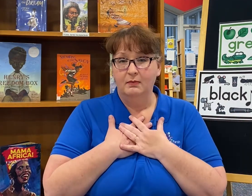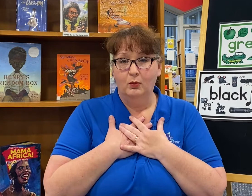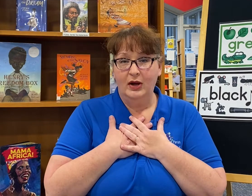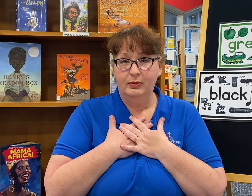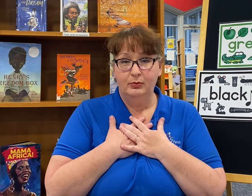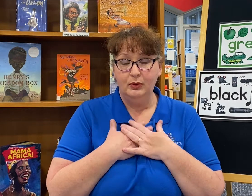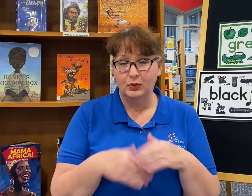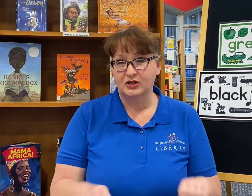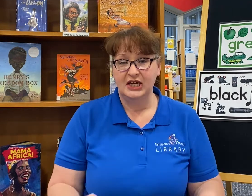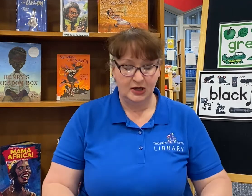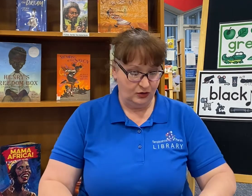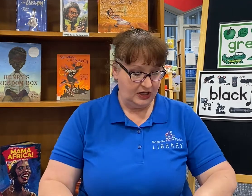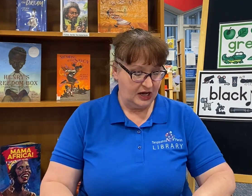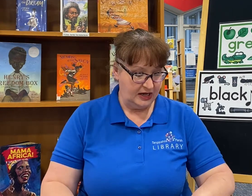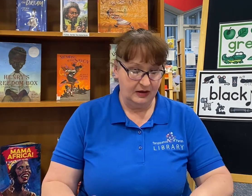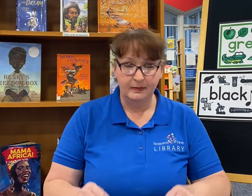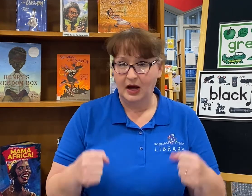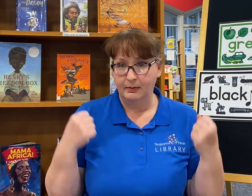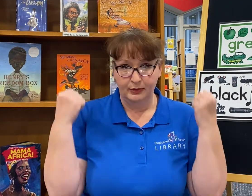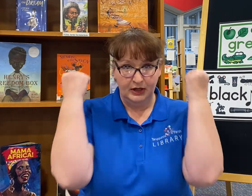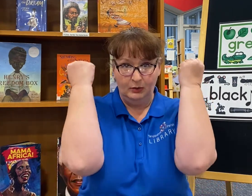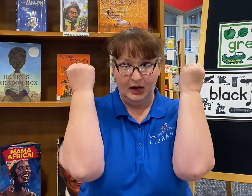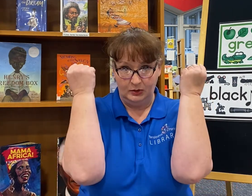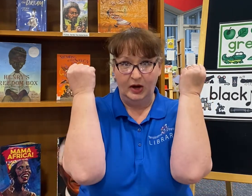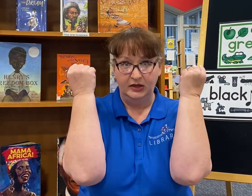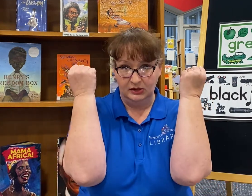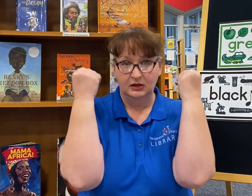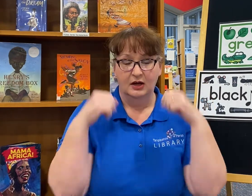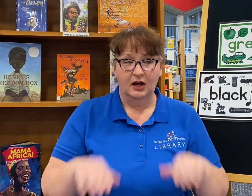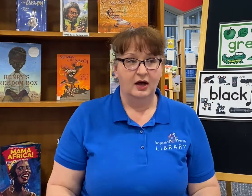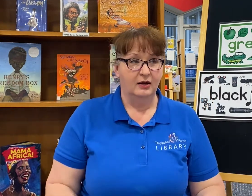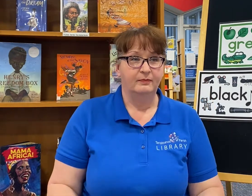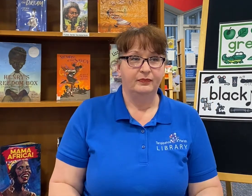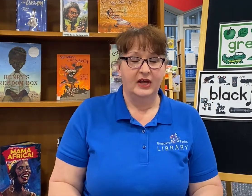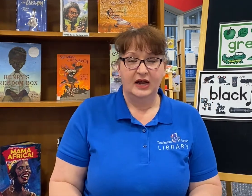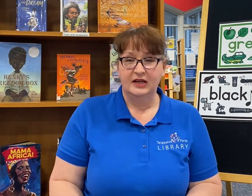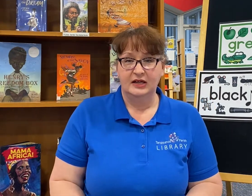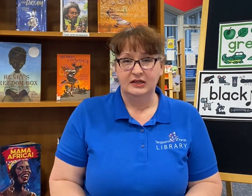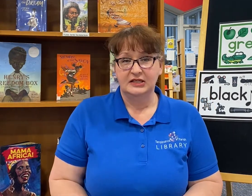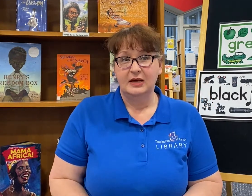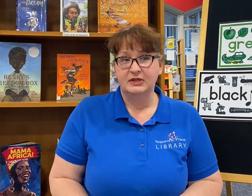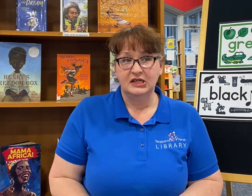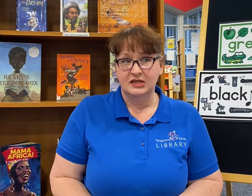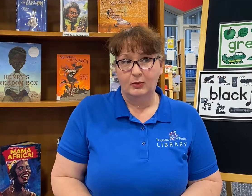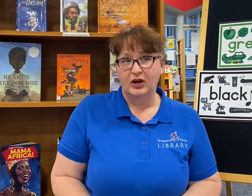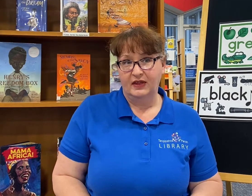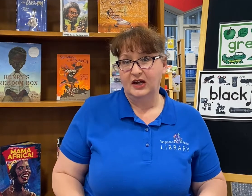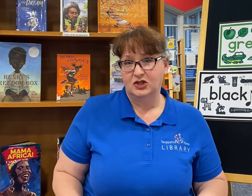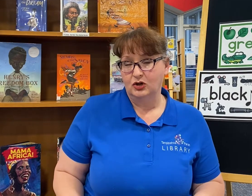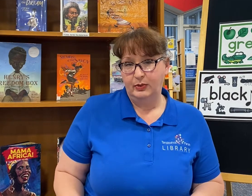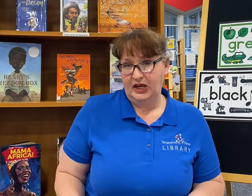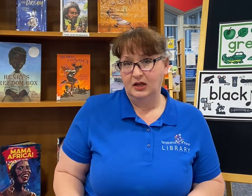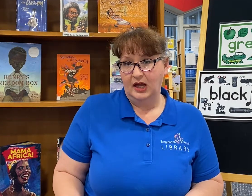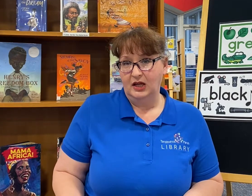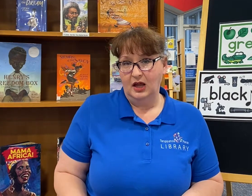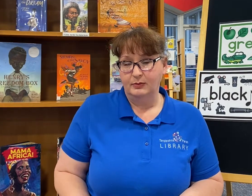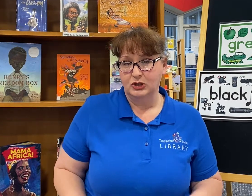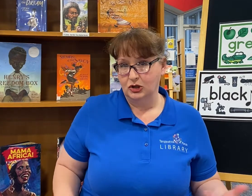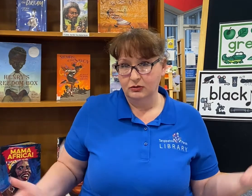white people who are tanner than I am. I'm pretty white, and I except in the summer, and then I turn pink like a lobster.